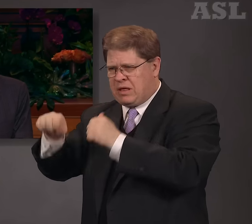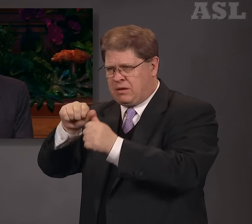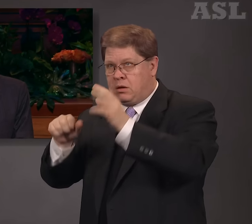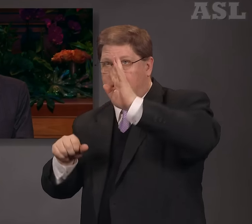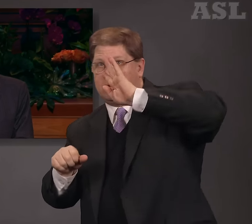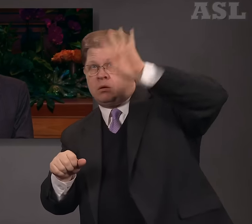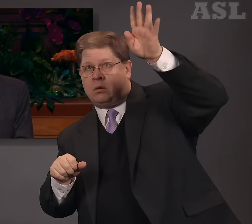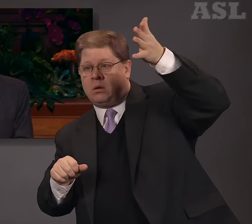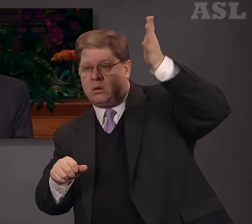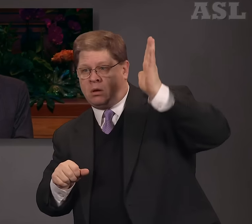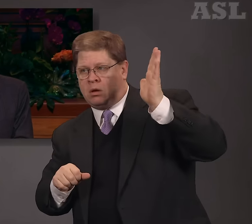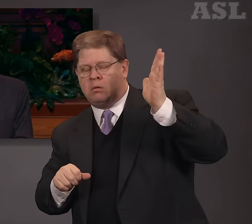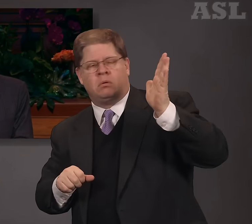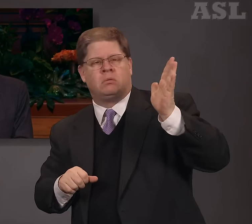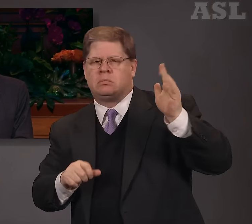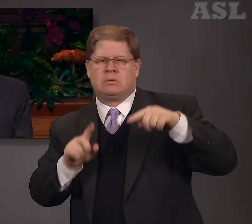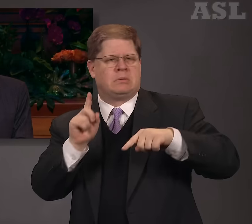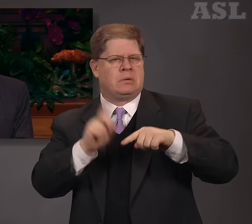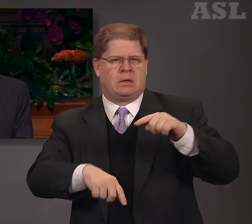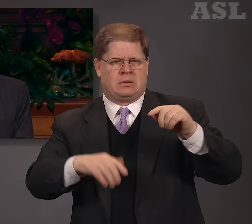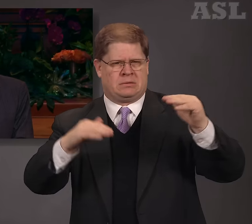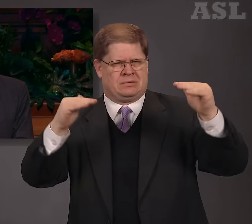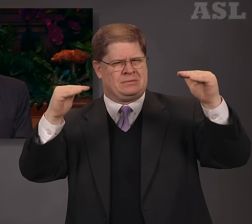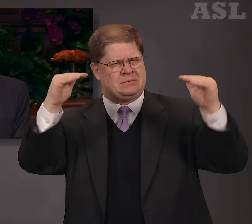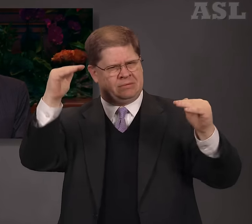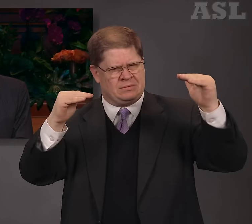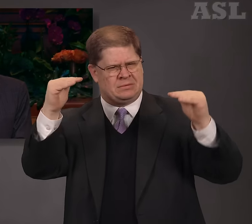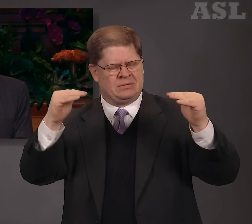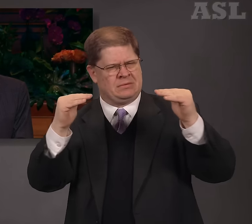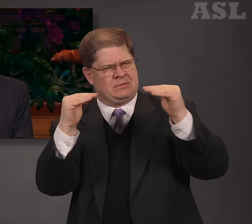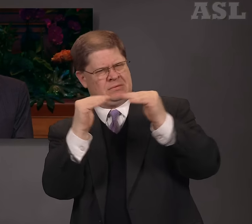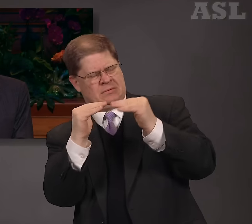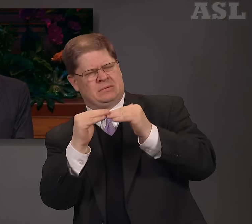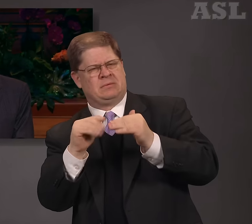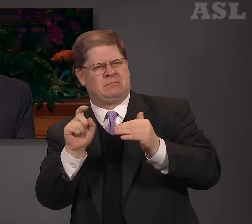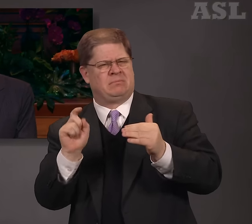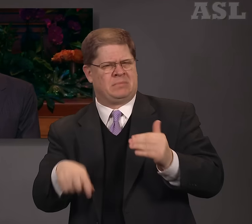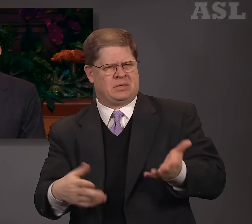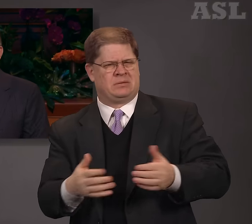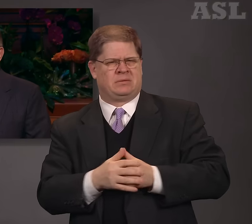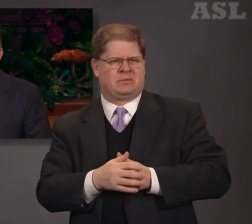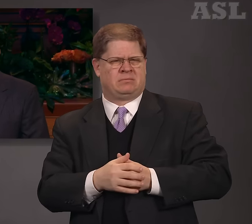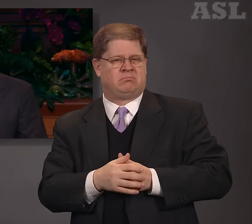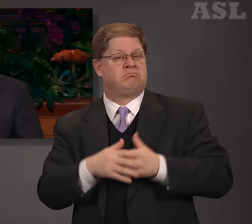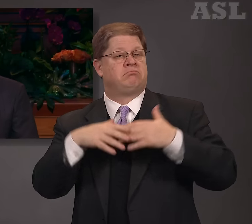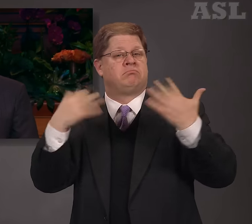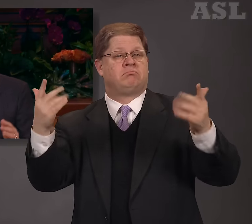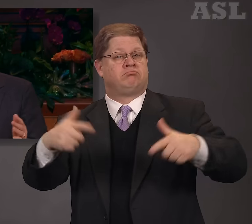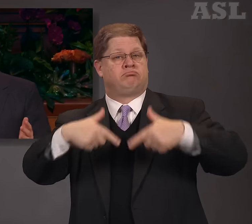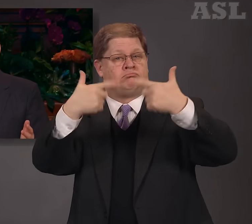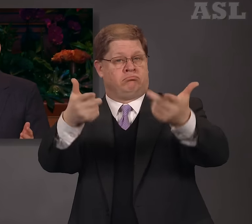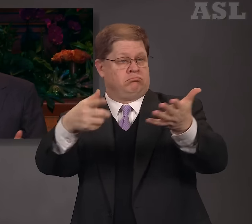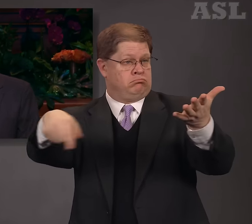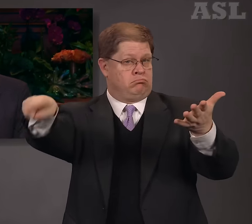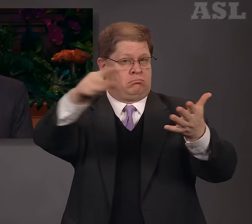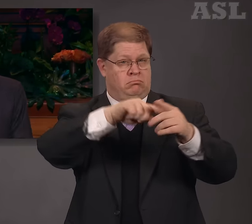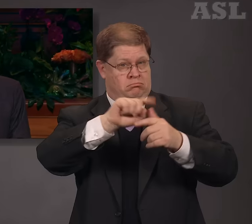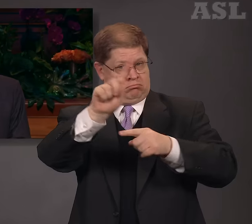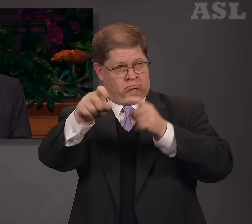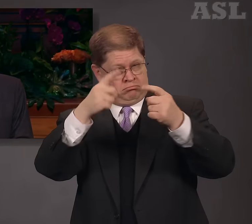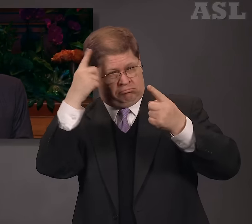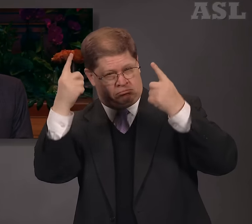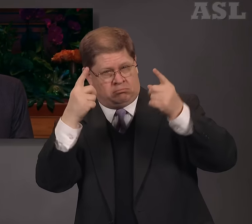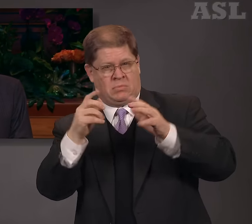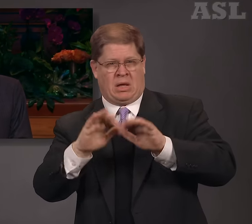first, to love God with all our heart, soul, and mind." So the question for each of us is